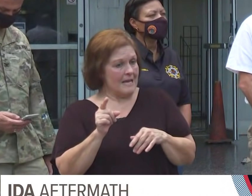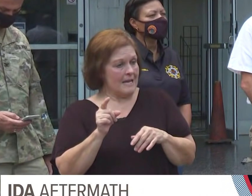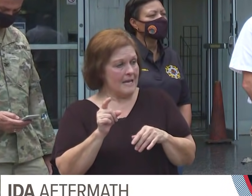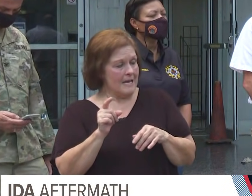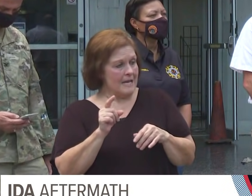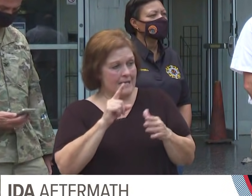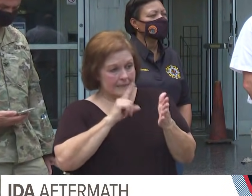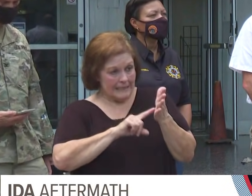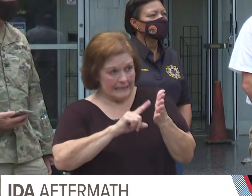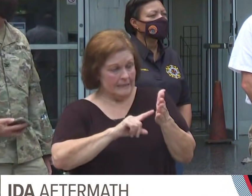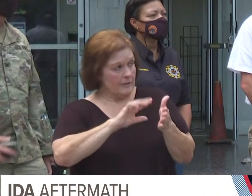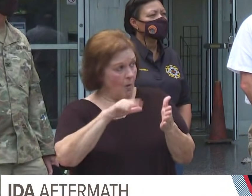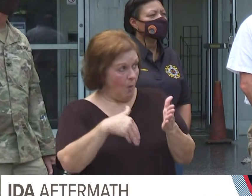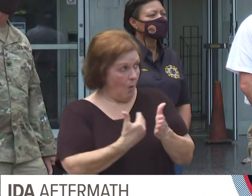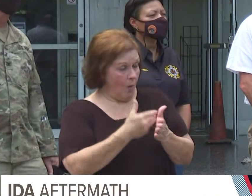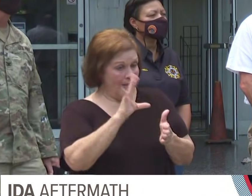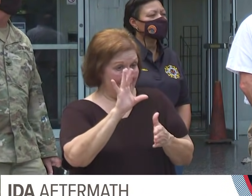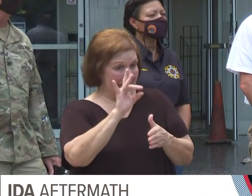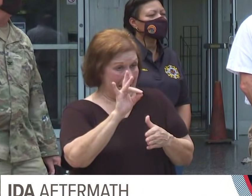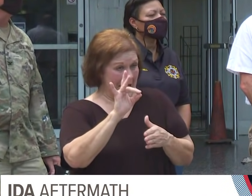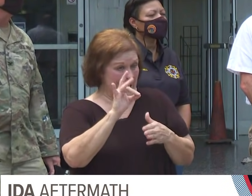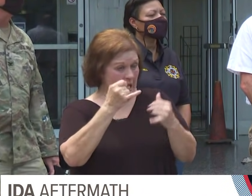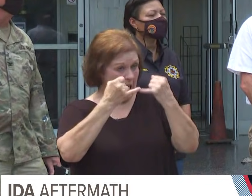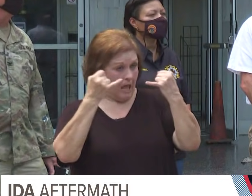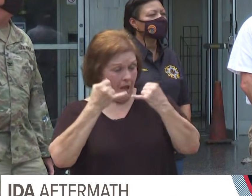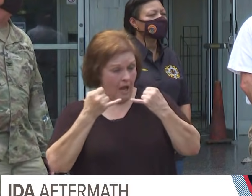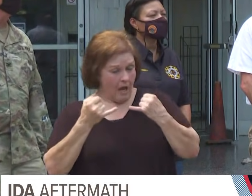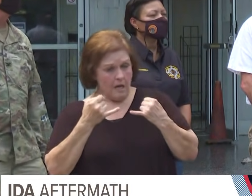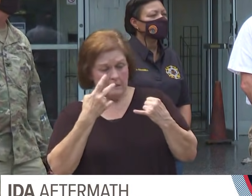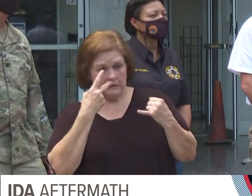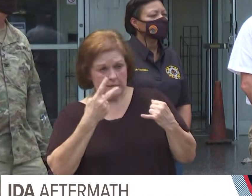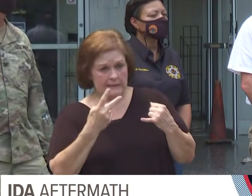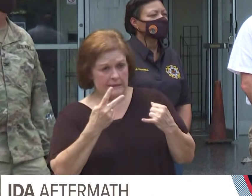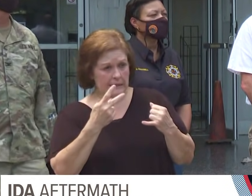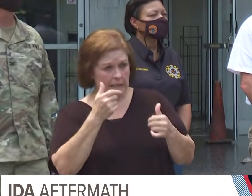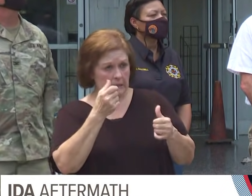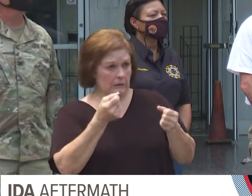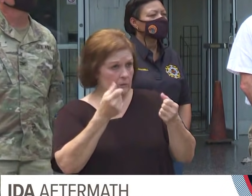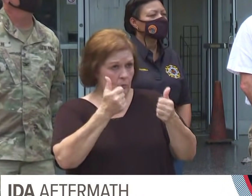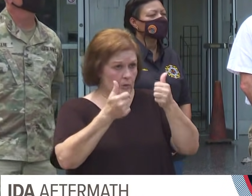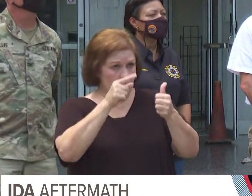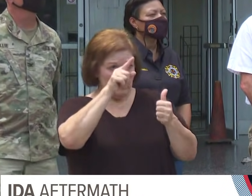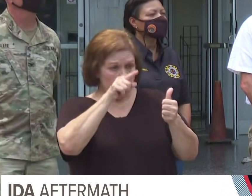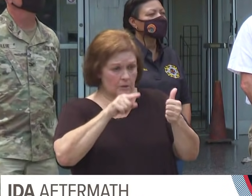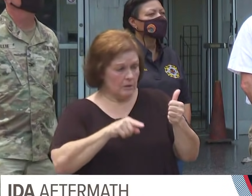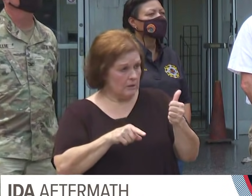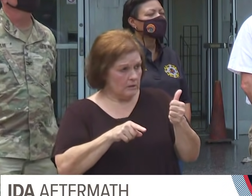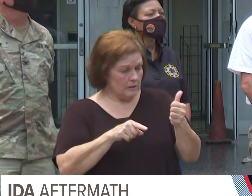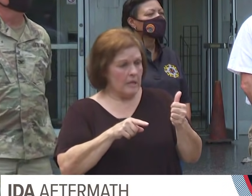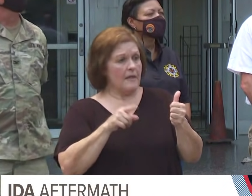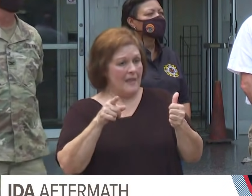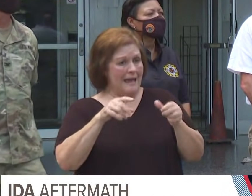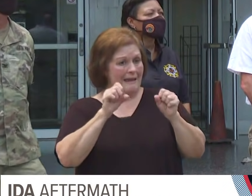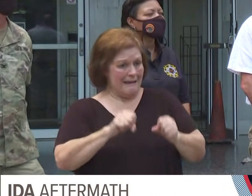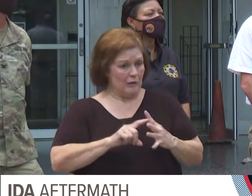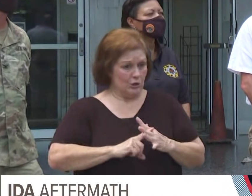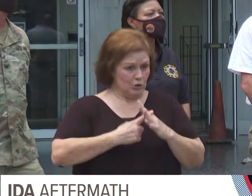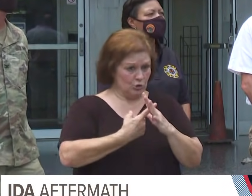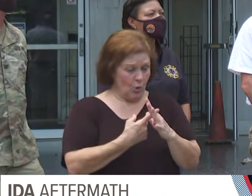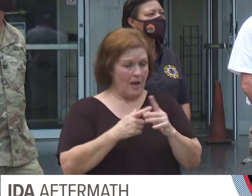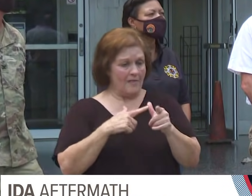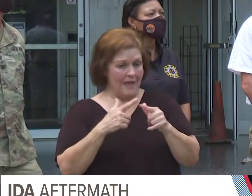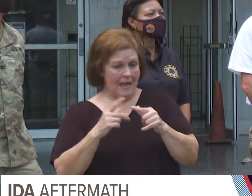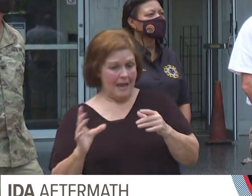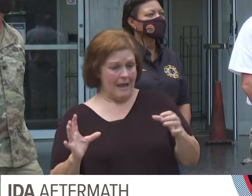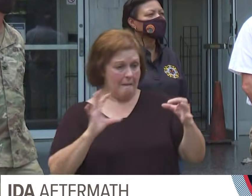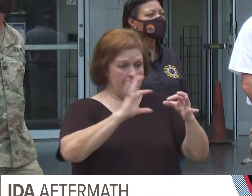those transmission lines, identifying which small number of them they can bring up immediately, combine them